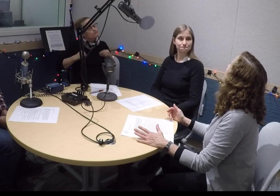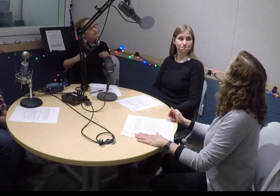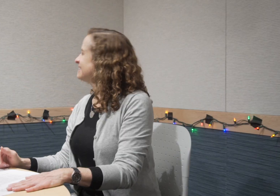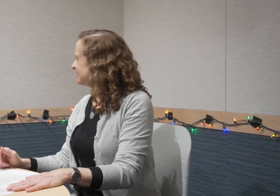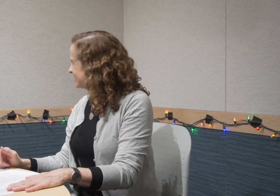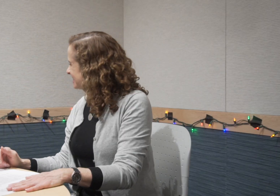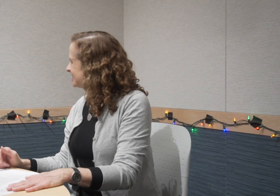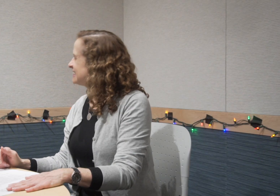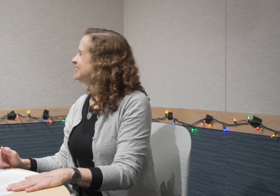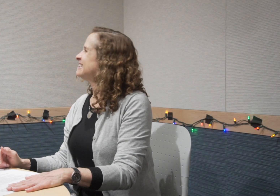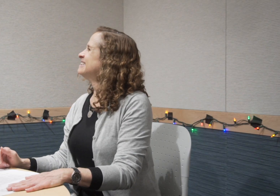Right.